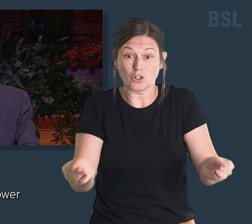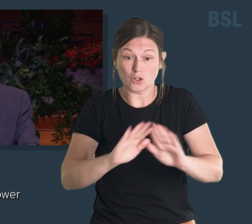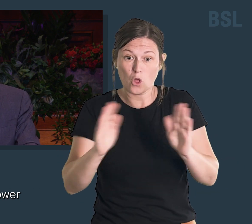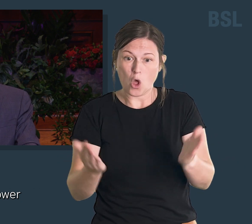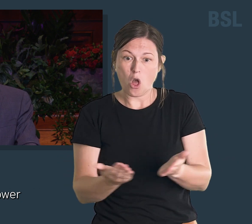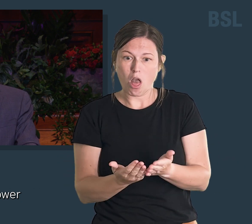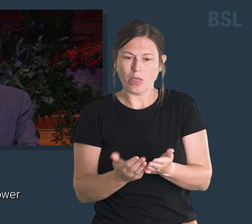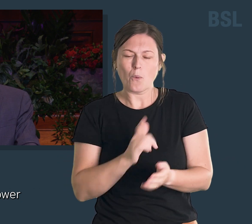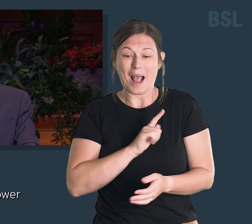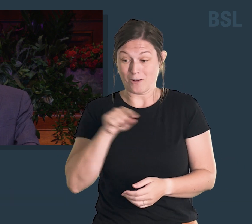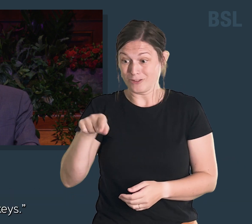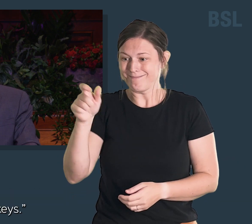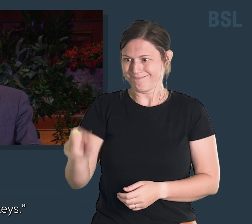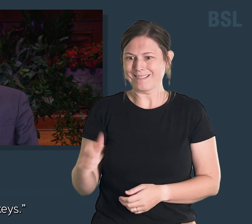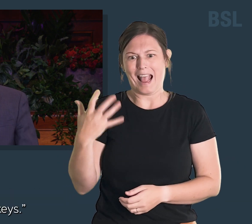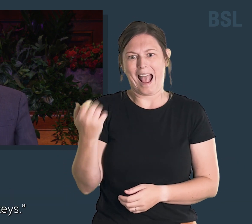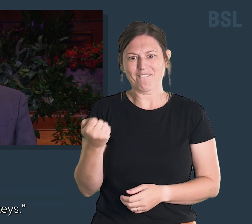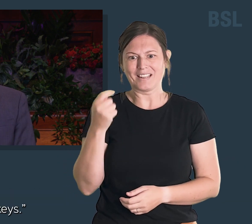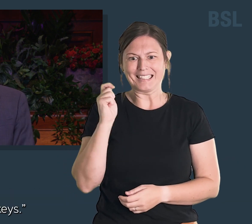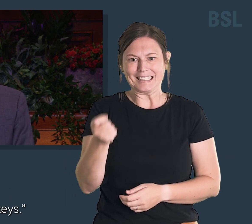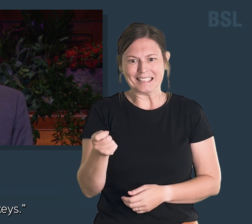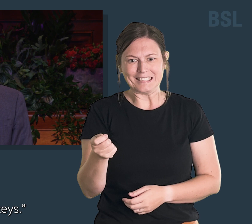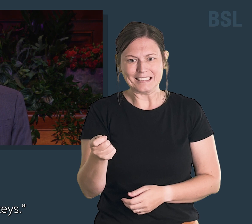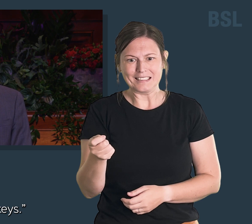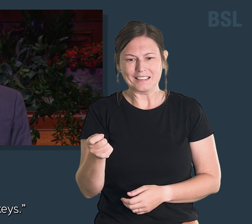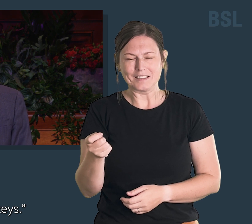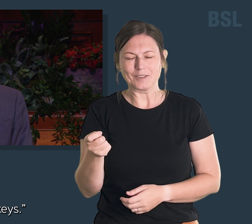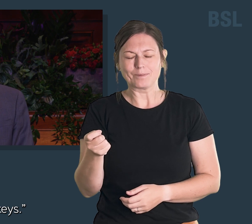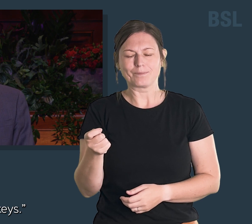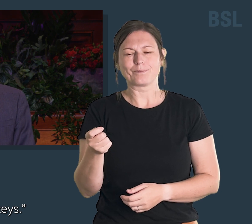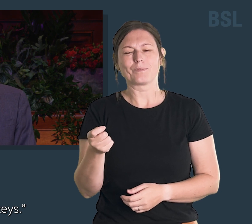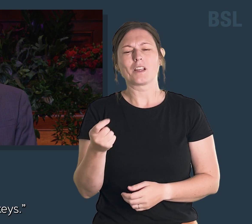in our priesthood because he holds those keys.